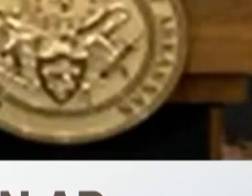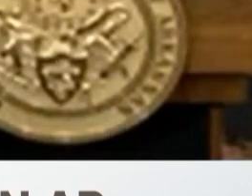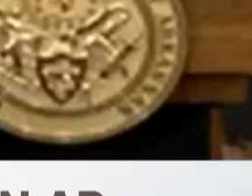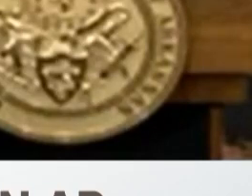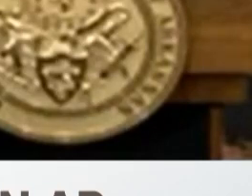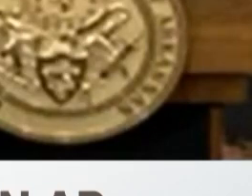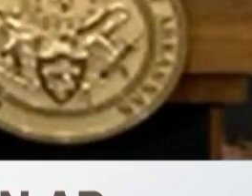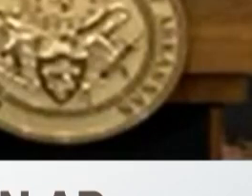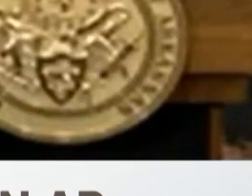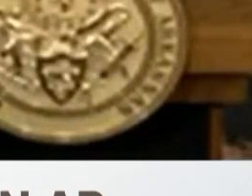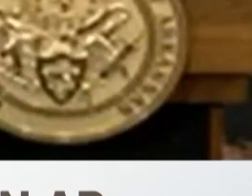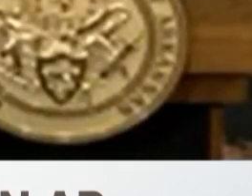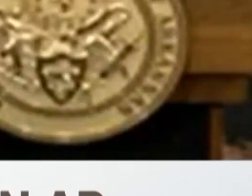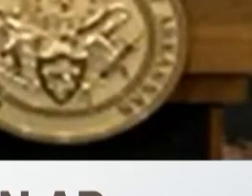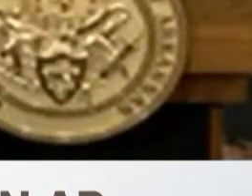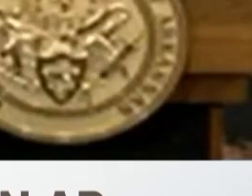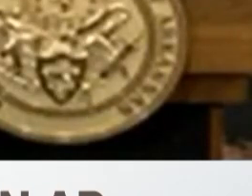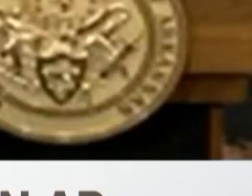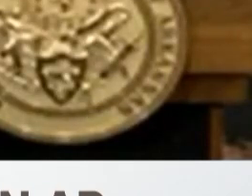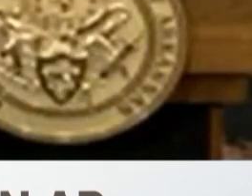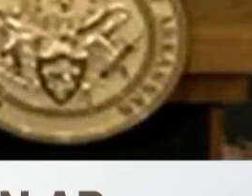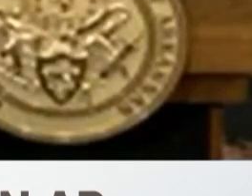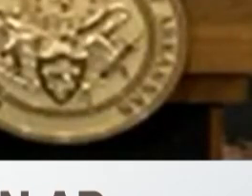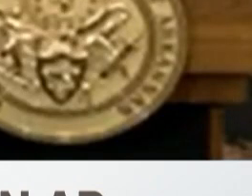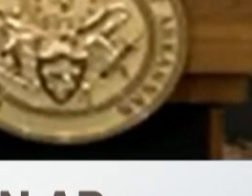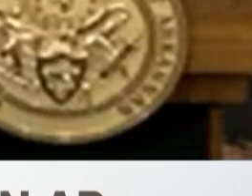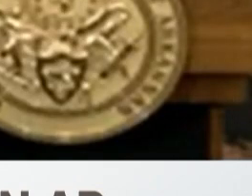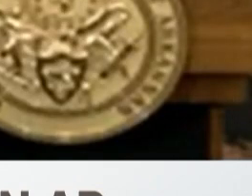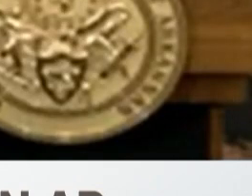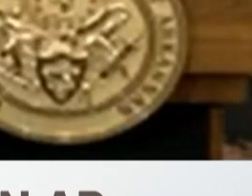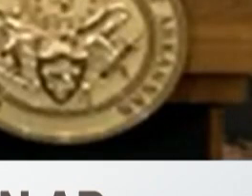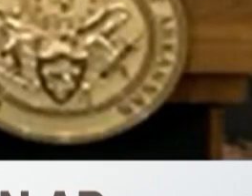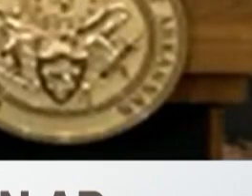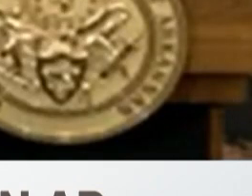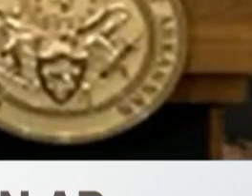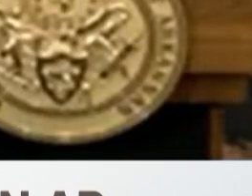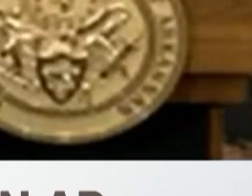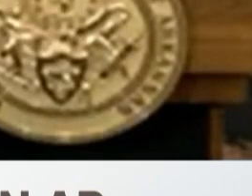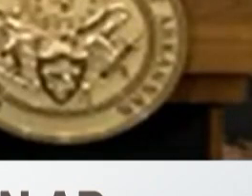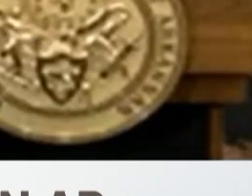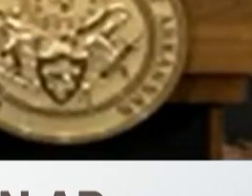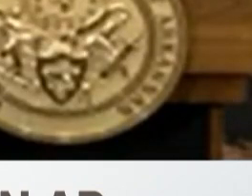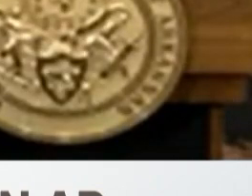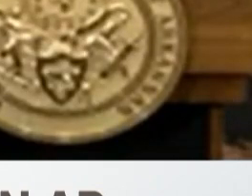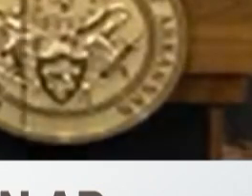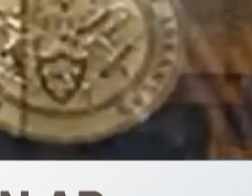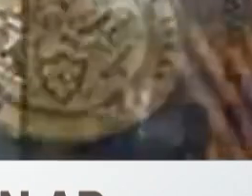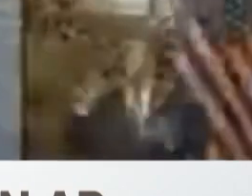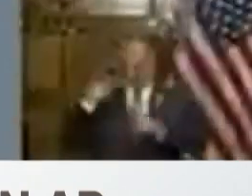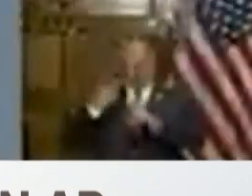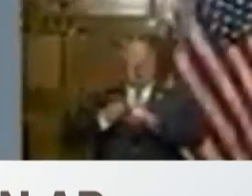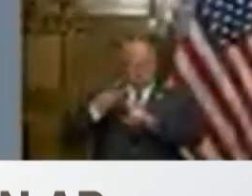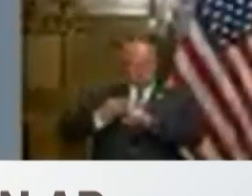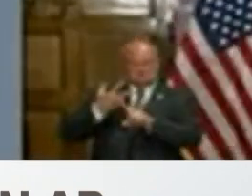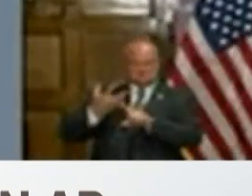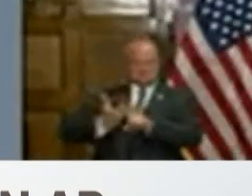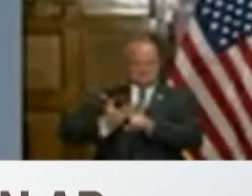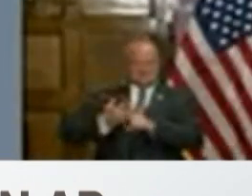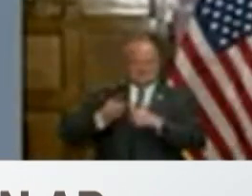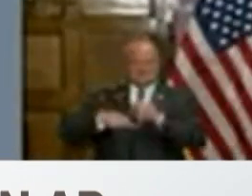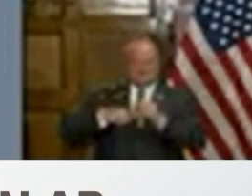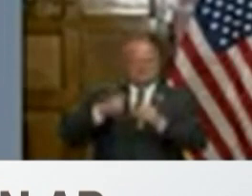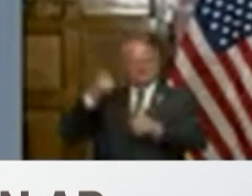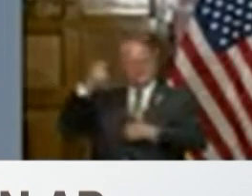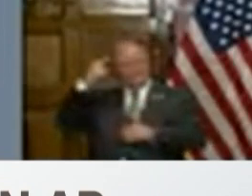bit more detail on this. One of the common topics that has come up from teachers over the last few months to